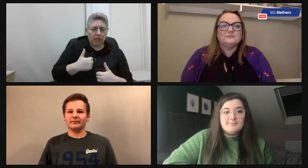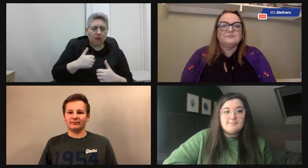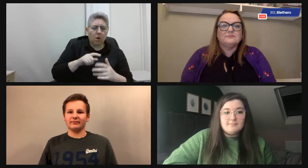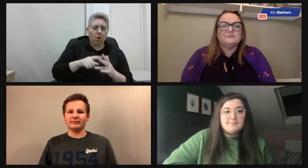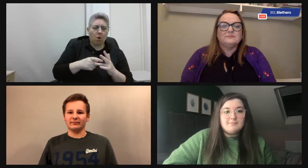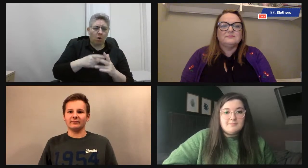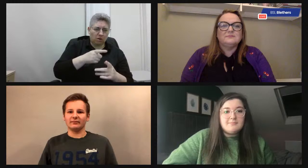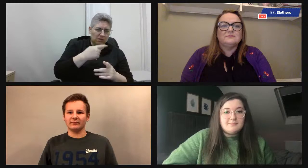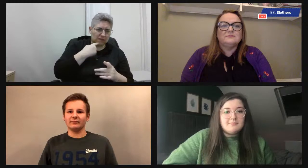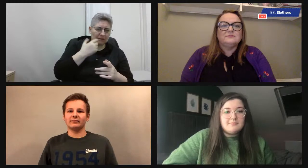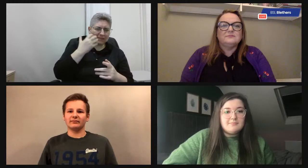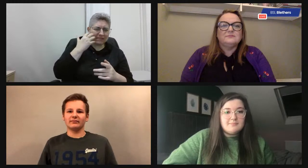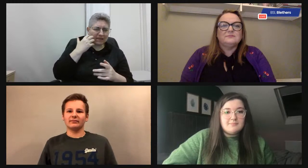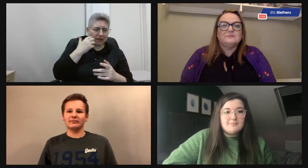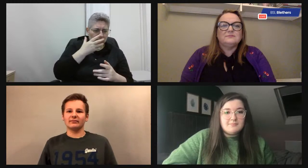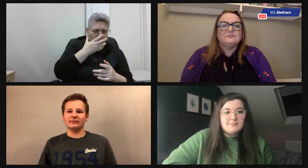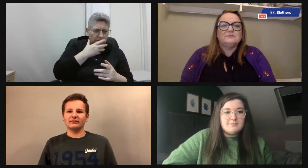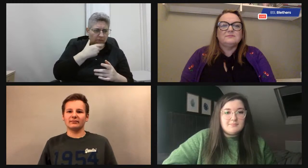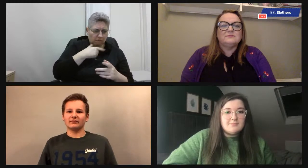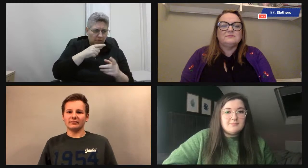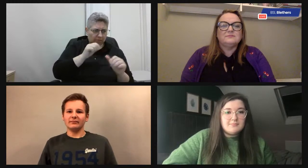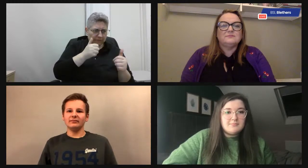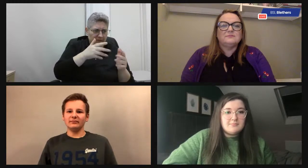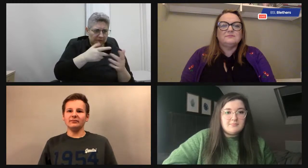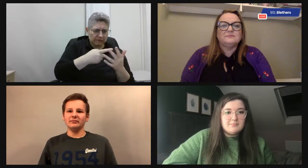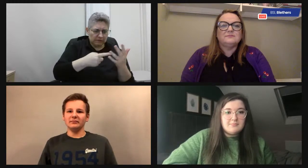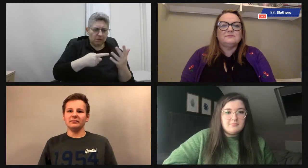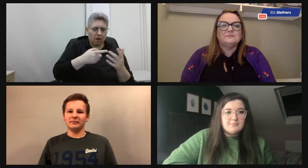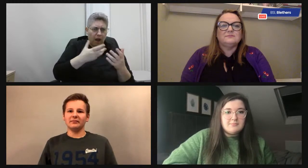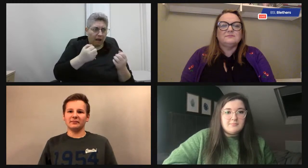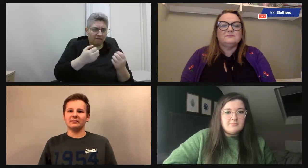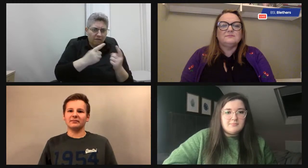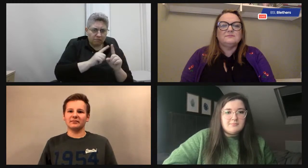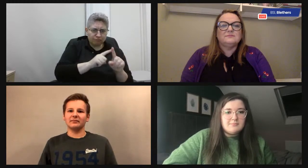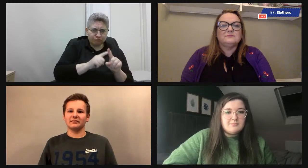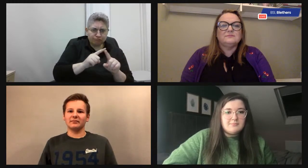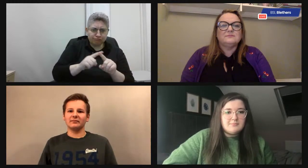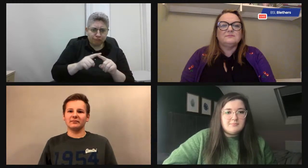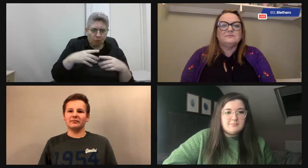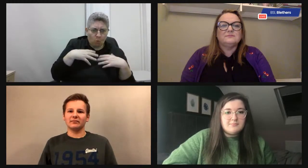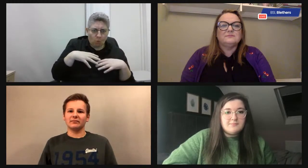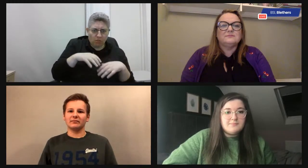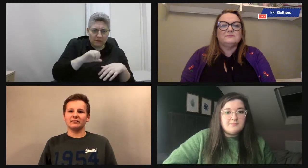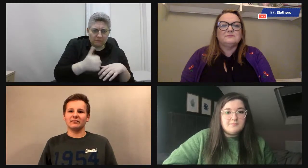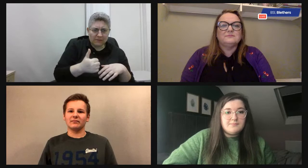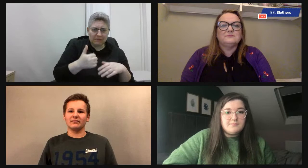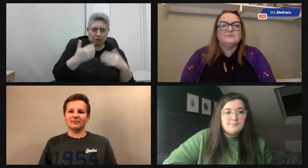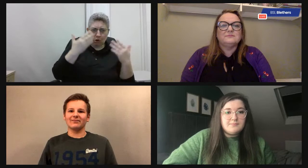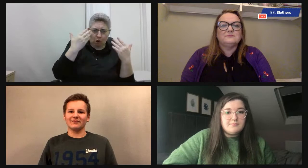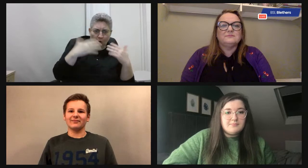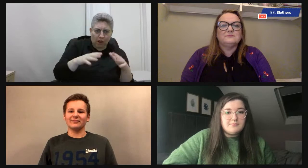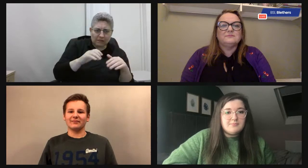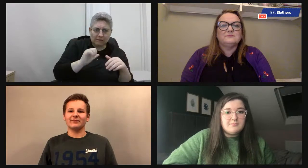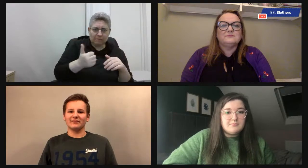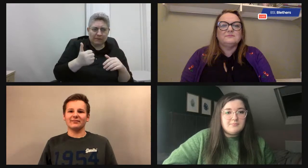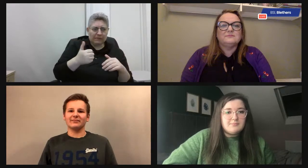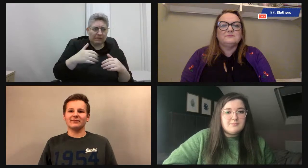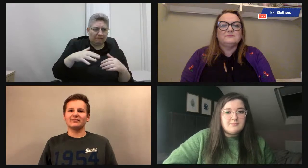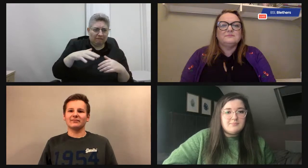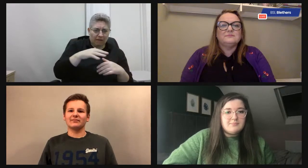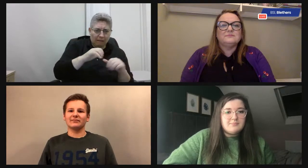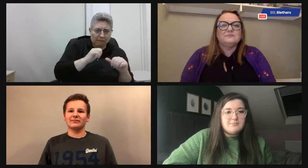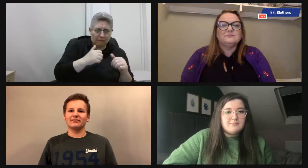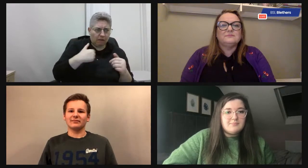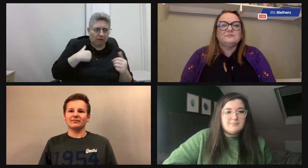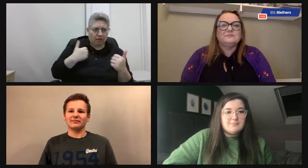social media Yep. sense of comparison of self with others, as you Mhm. say, I've got spots and you haven't, that kind of thing. So